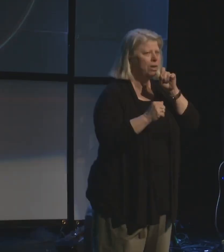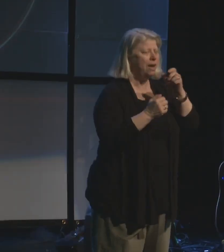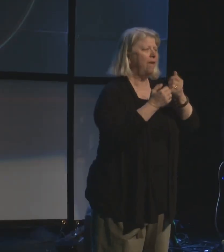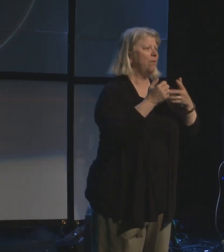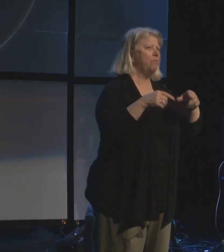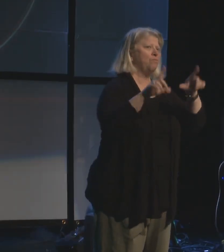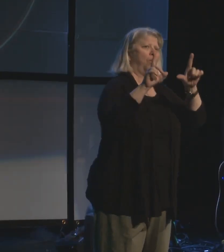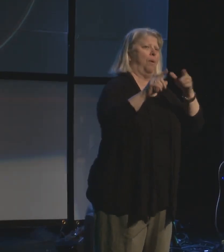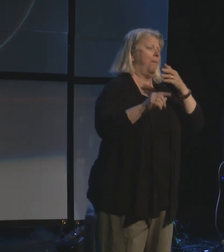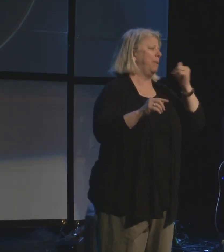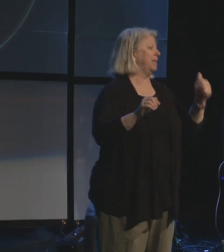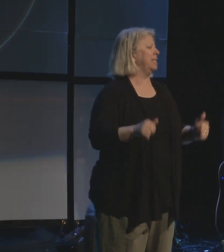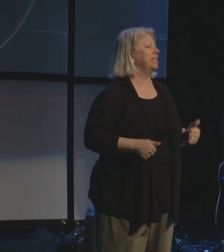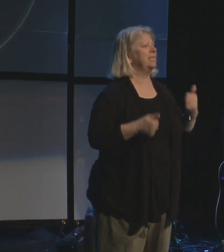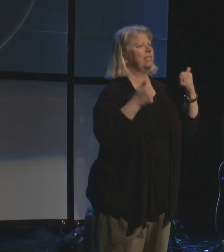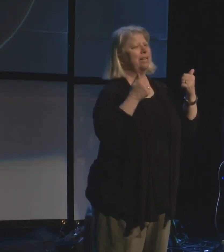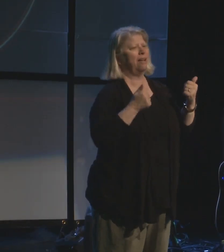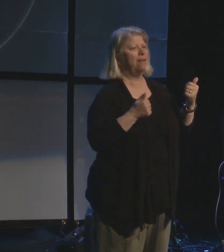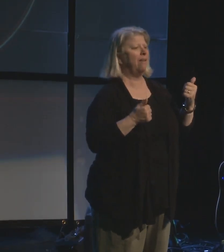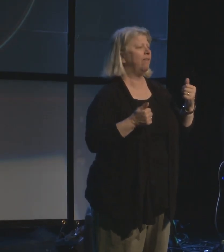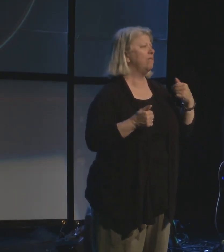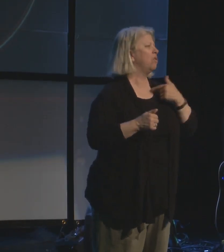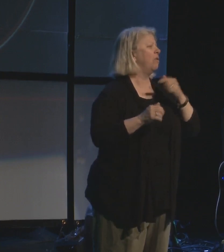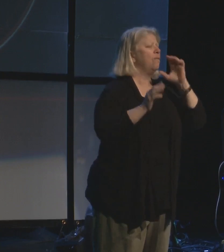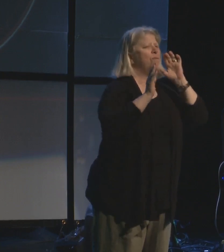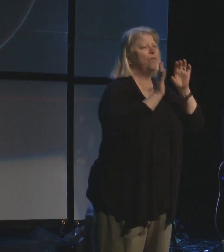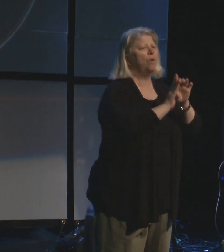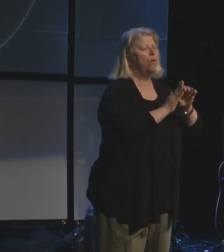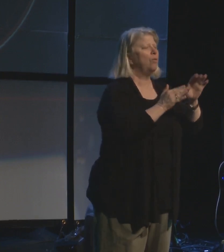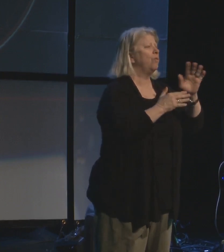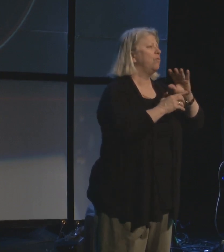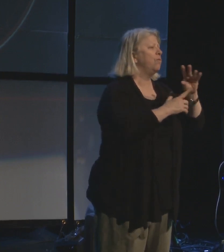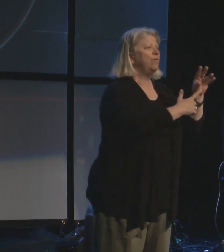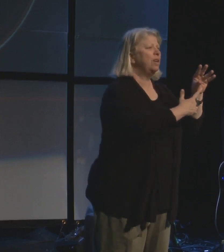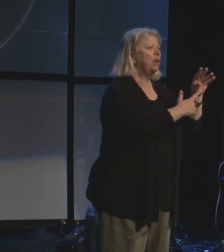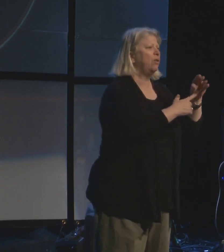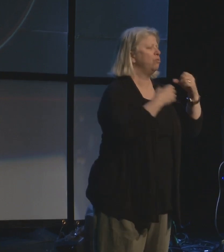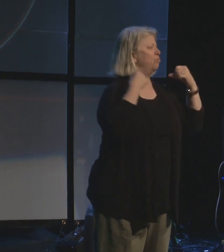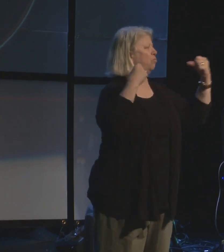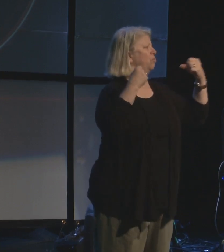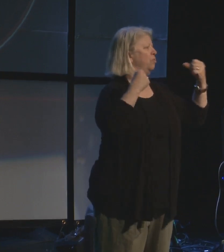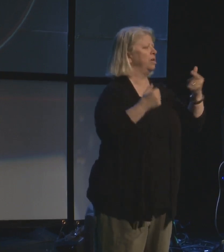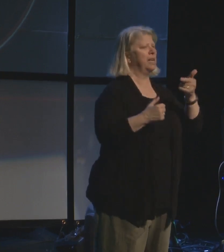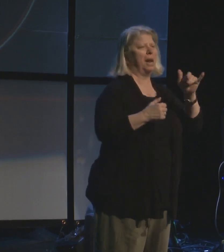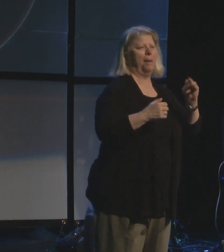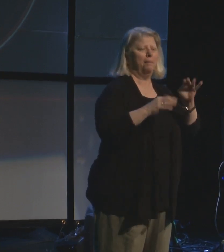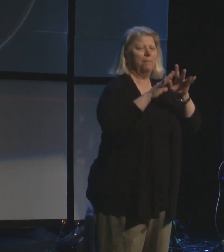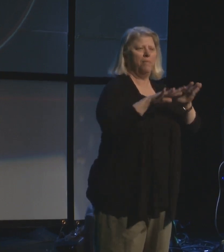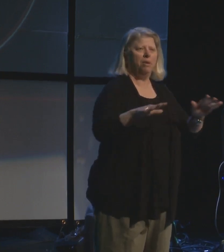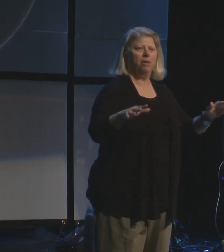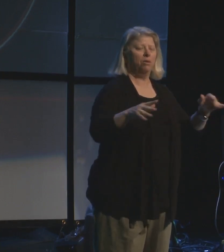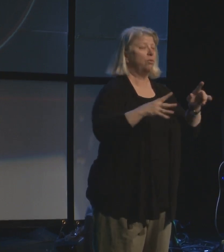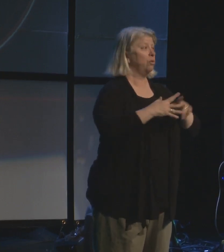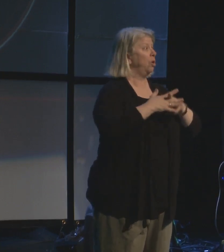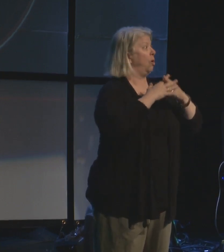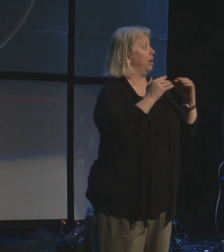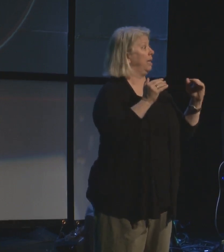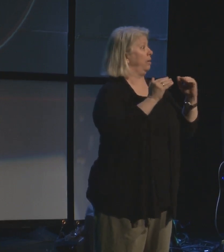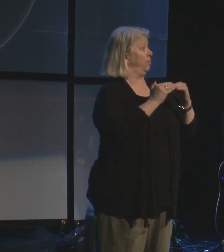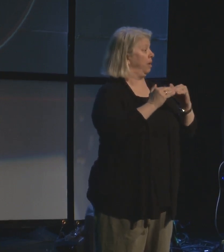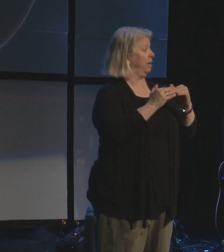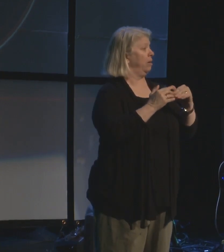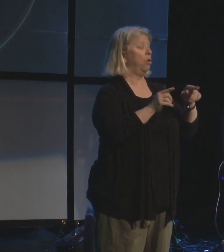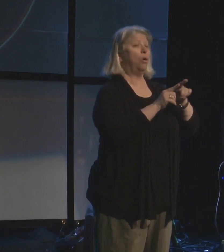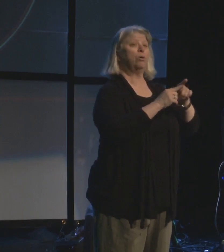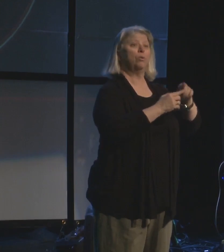everybody's posting their best life and they're posting their photos and their videos of them working out in the gym and all these things. And we start to equate that. And